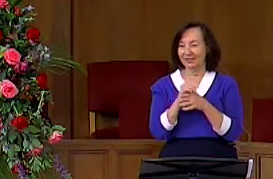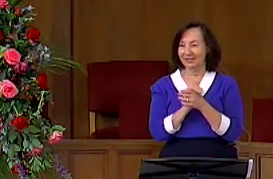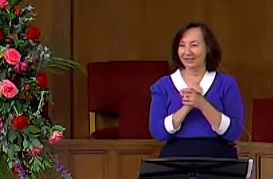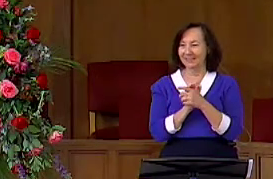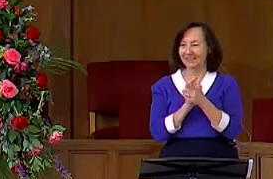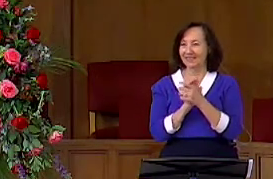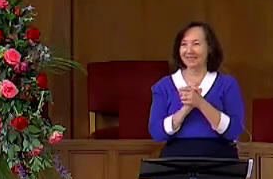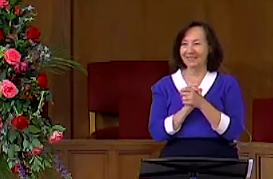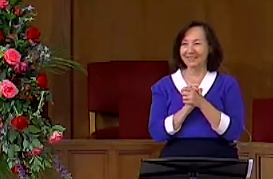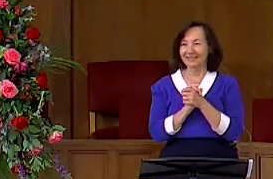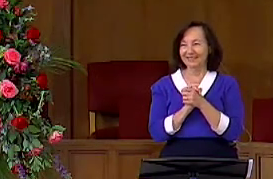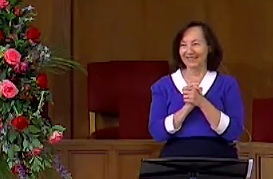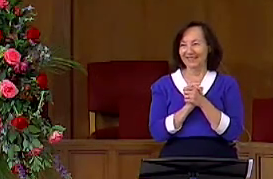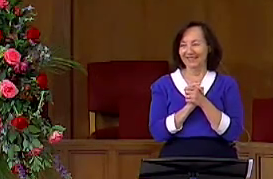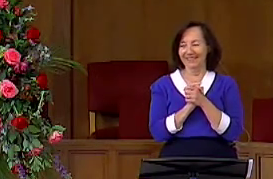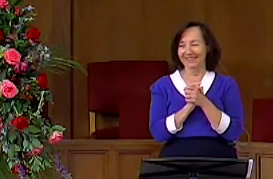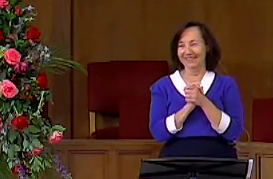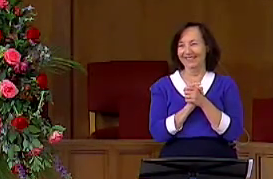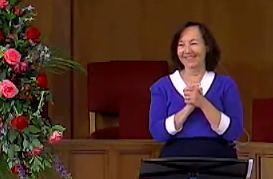want. Yeah, that's good. Look at this guy.